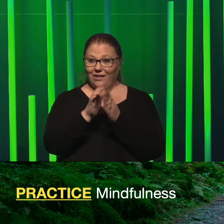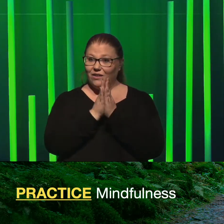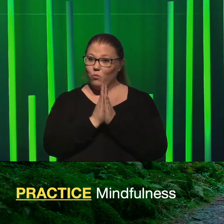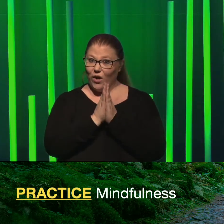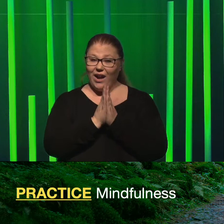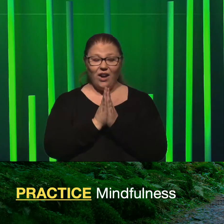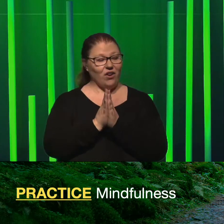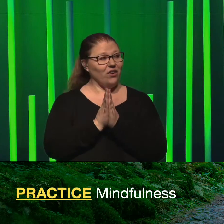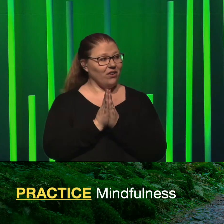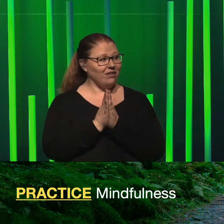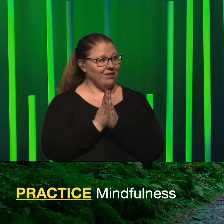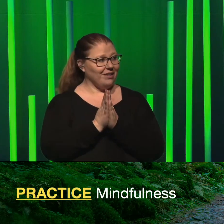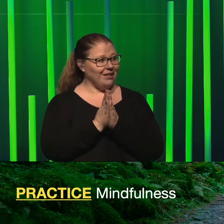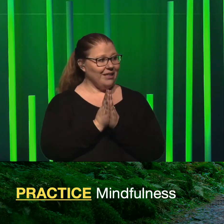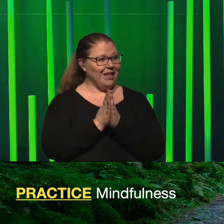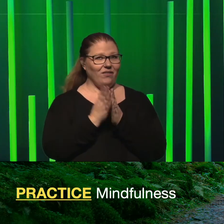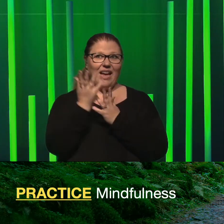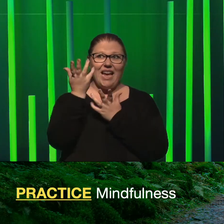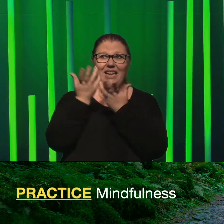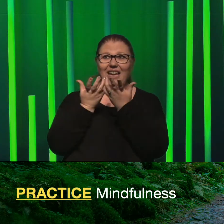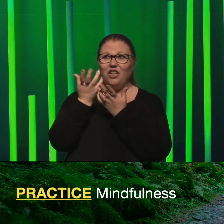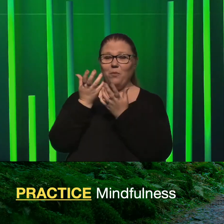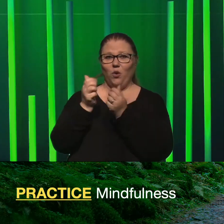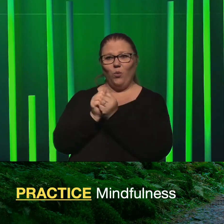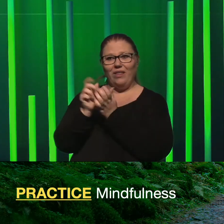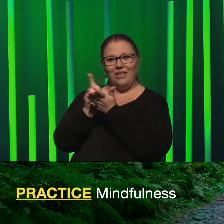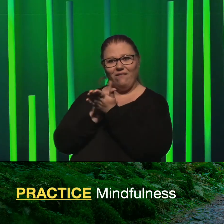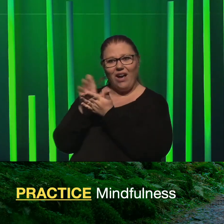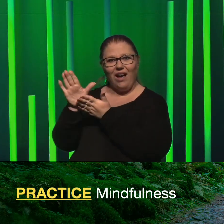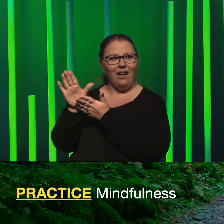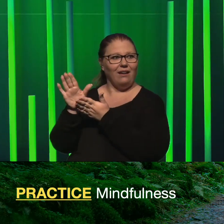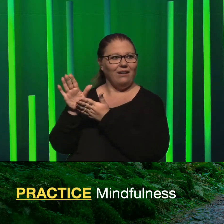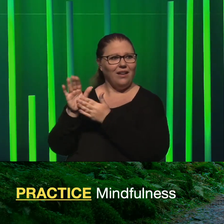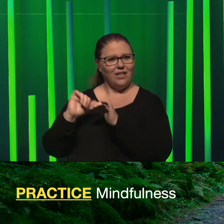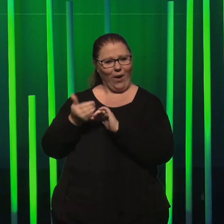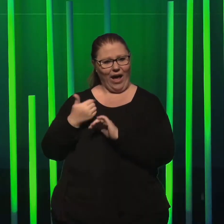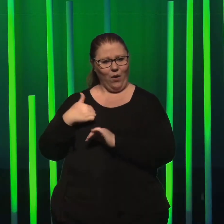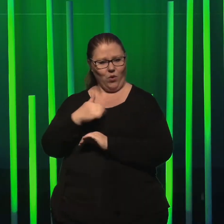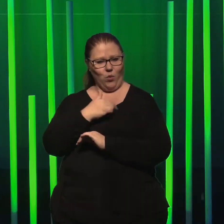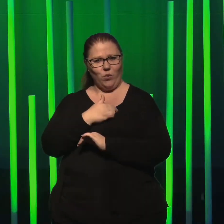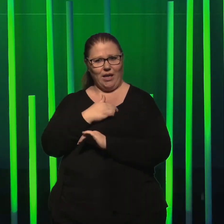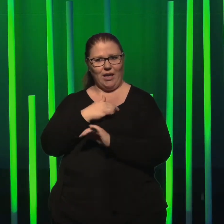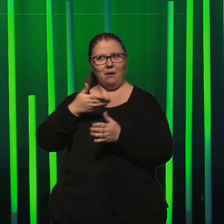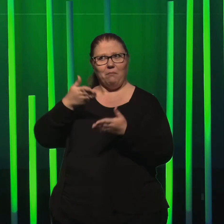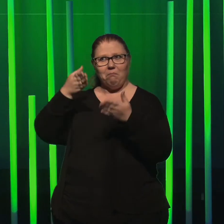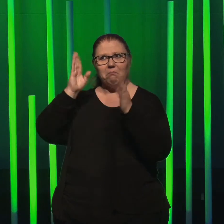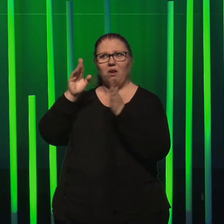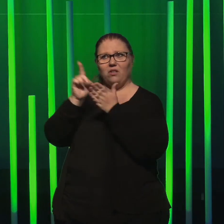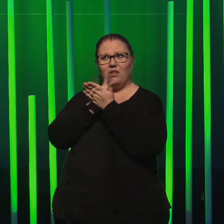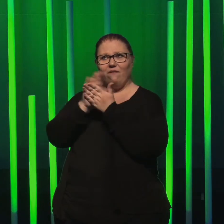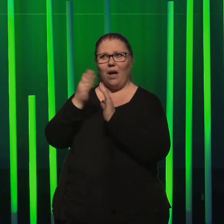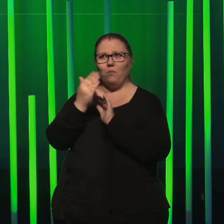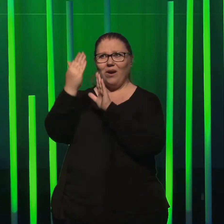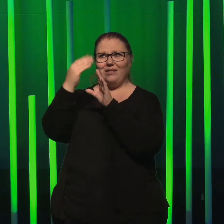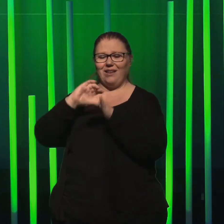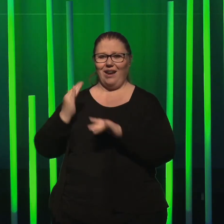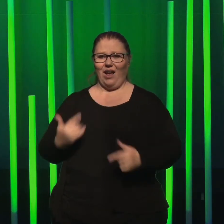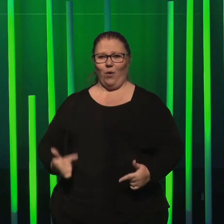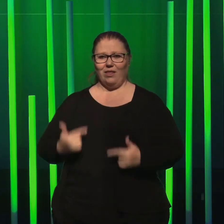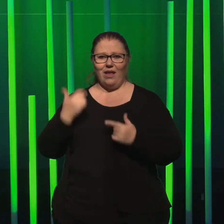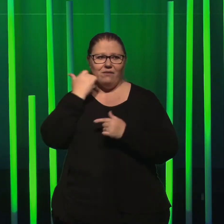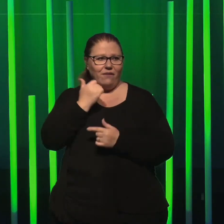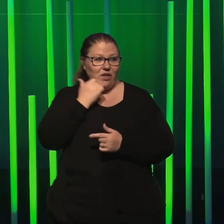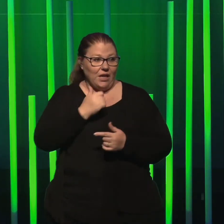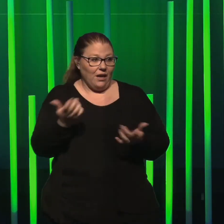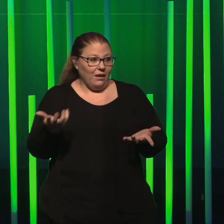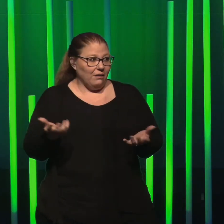prayer. There's a practice of an engagement with the divine. And so how do we be attentive to the divine presence in our lives every